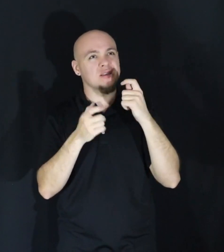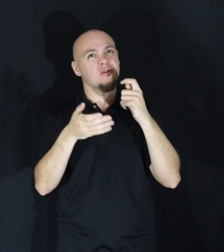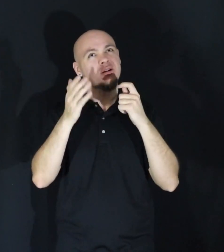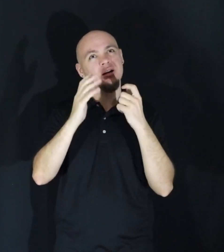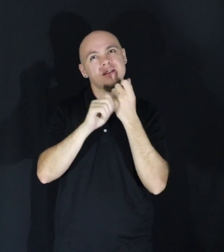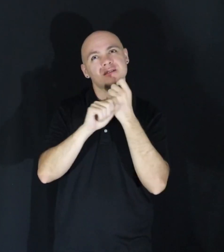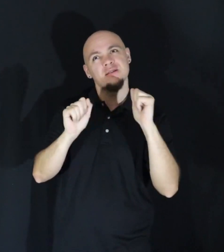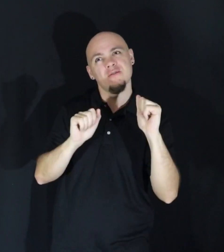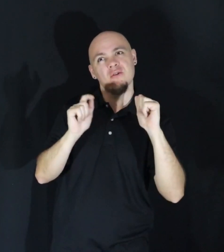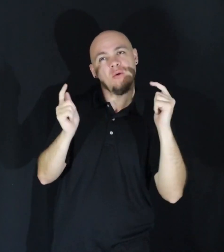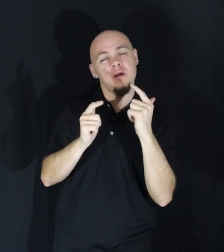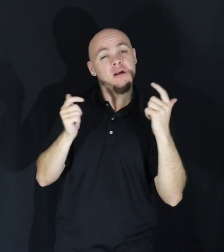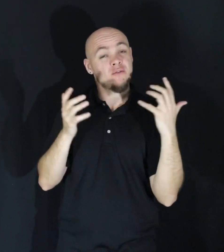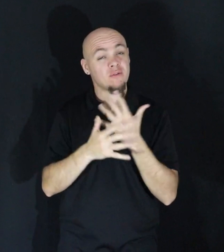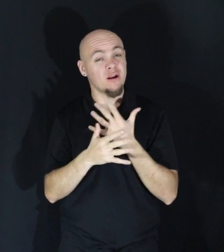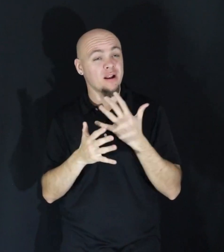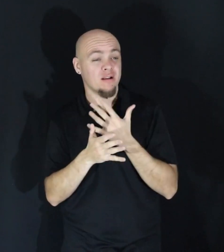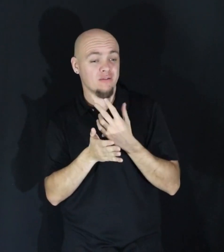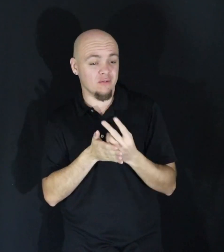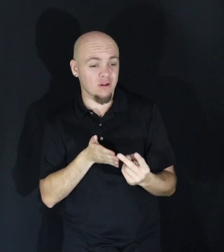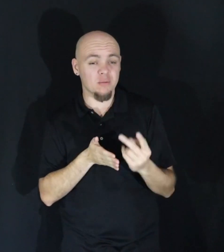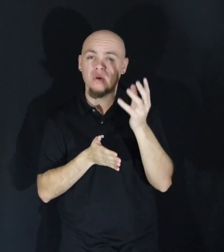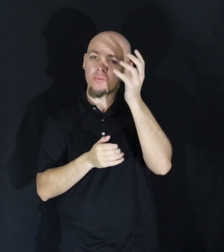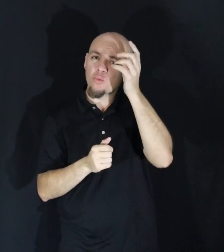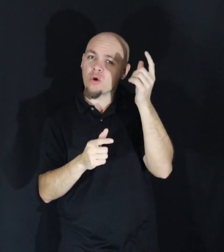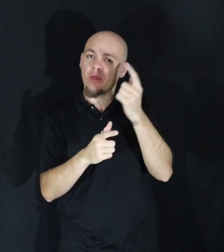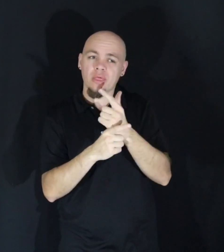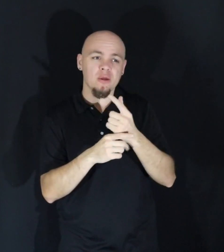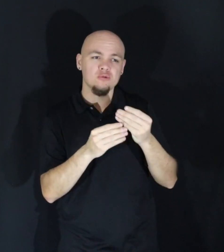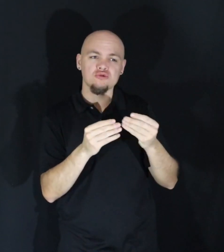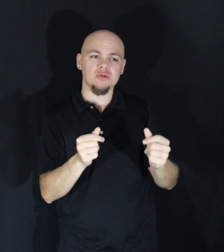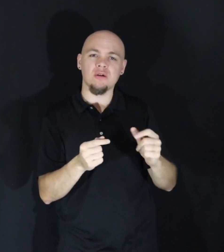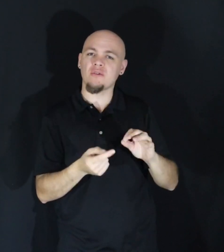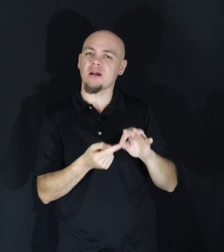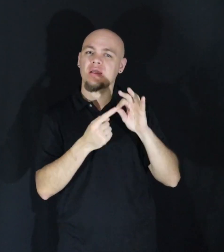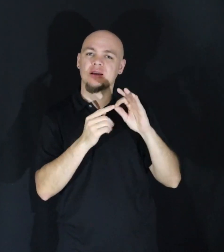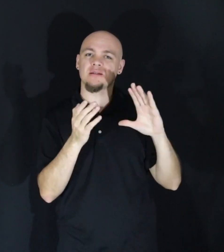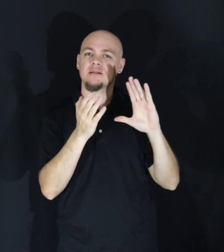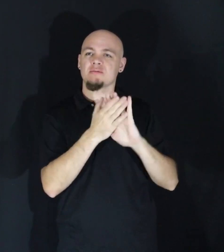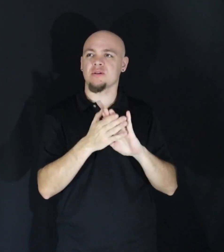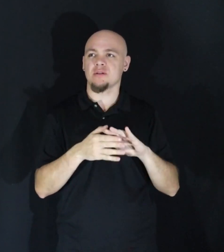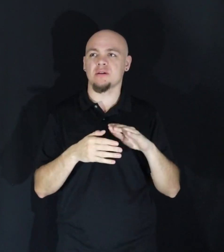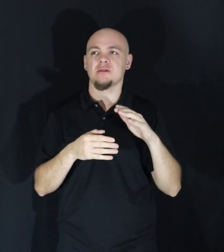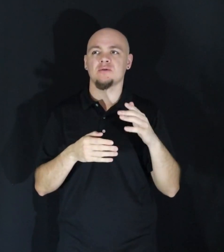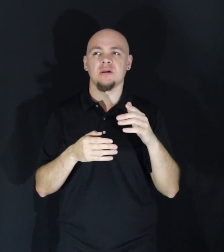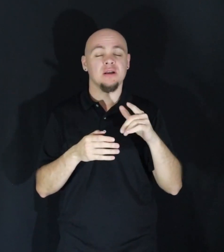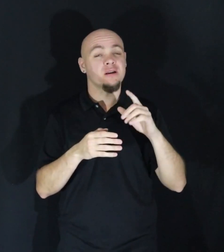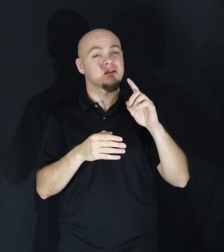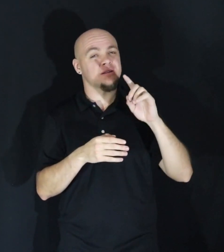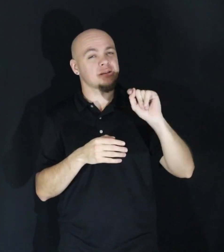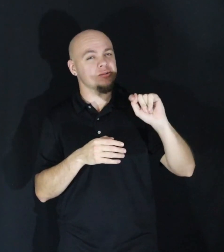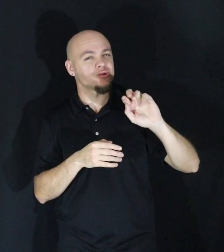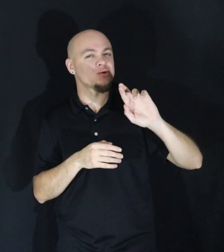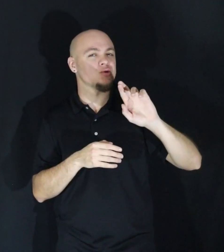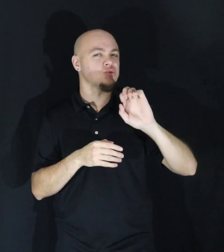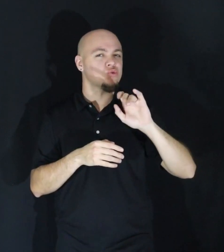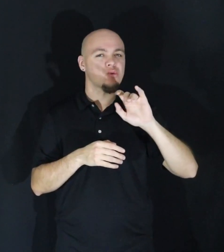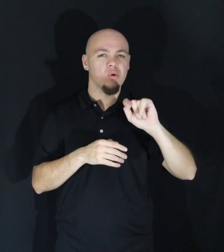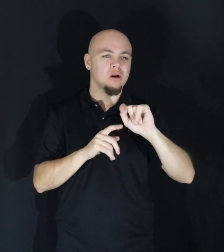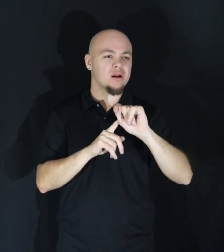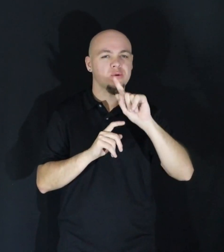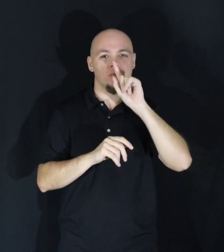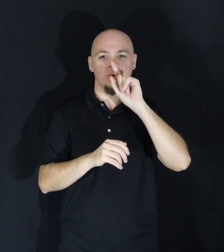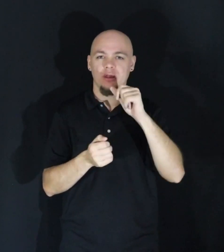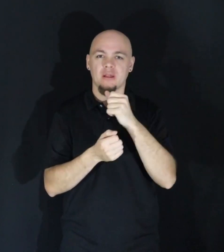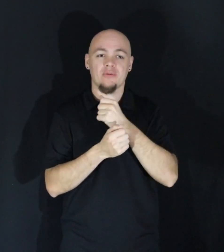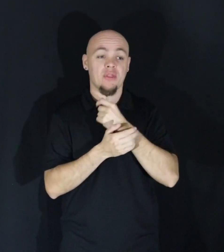so afraid I'll fall. My brothers can't resolve without letting off. It's Detroit versus the world. Detroit, stand up, real love in the